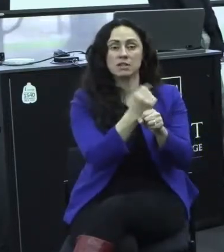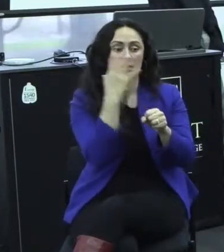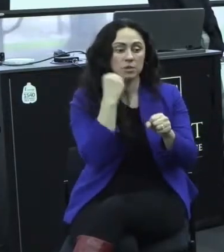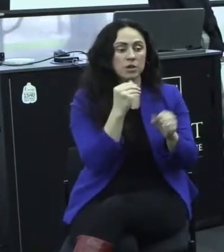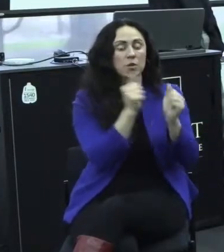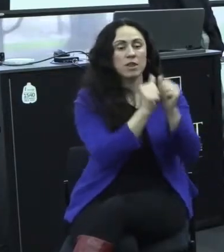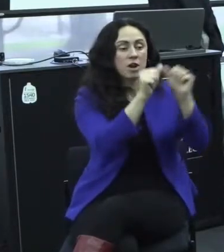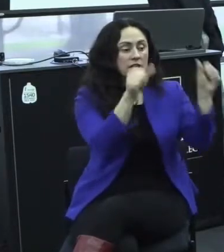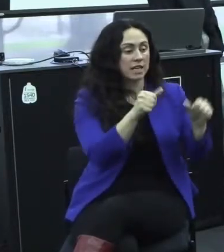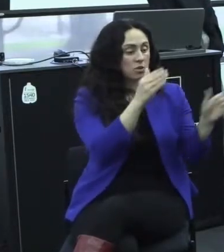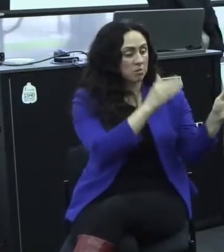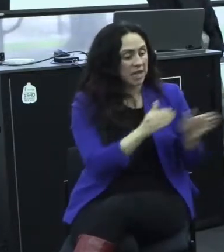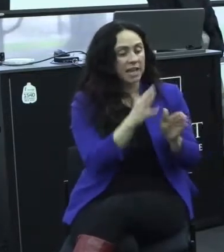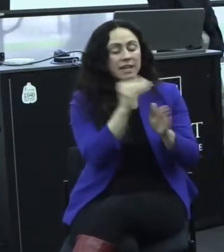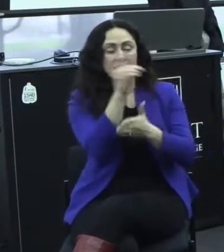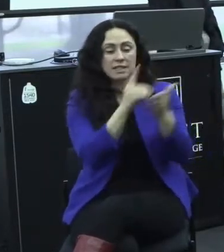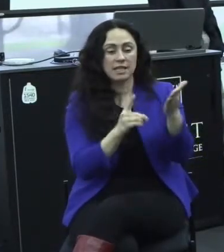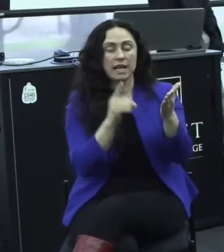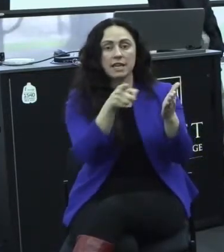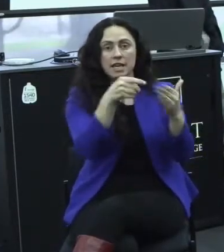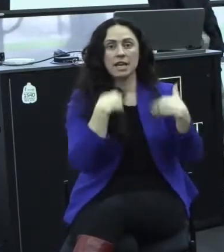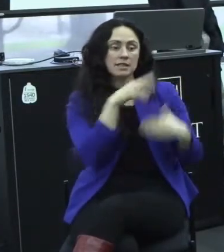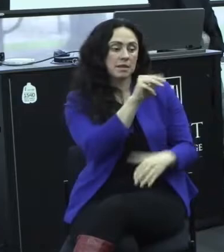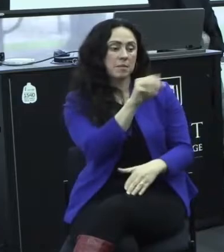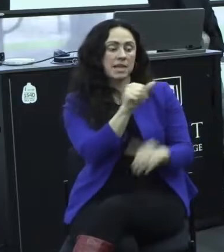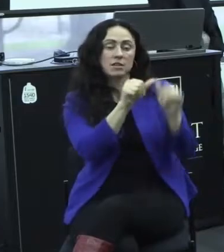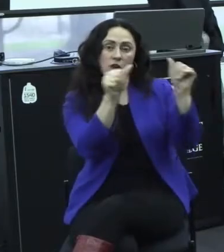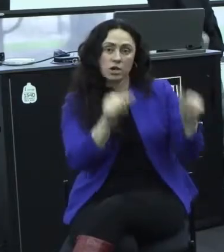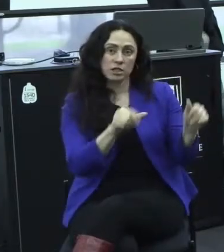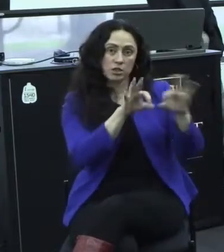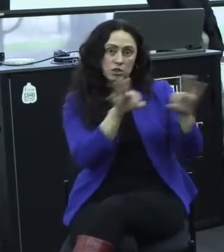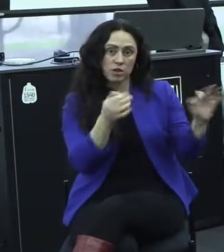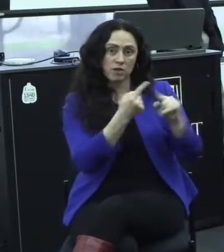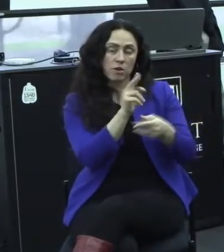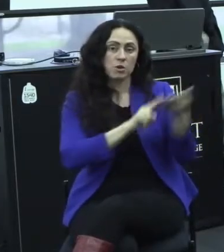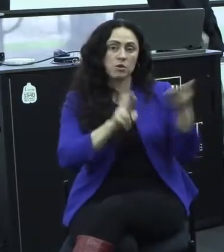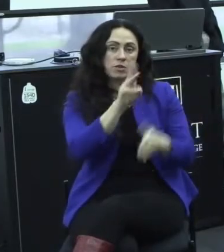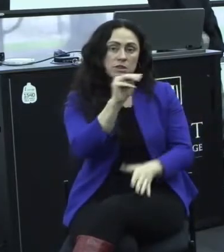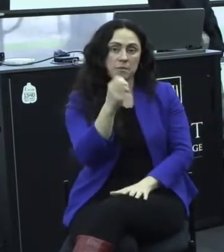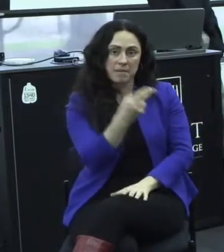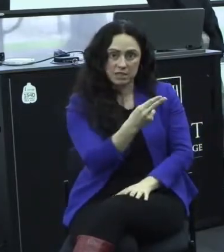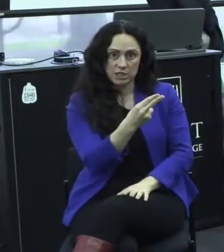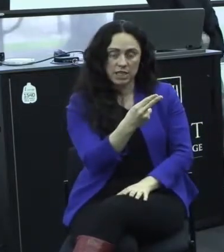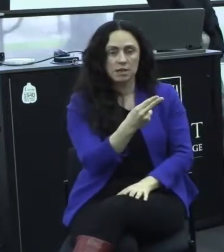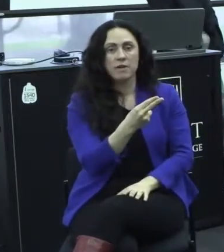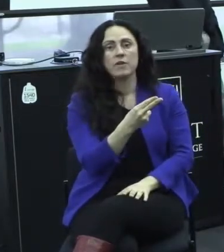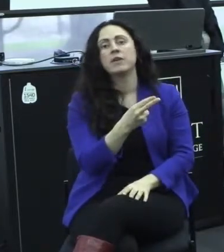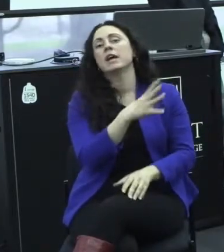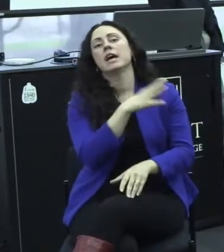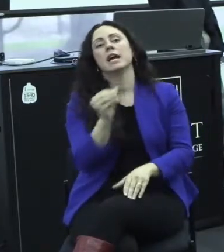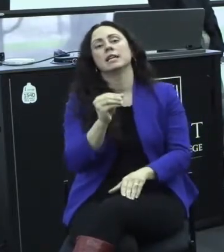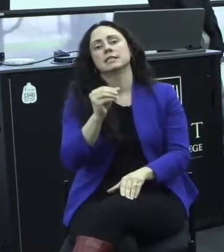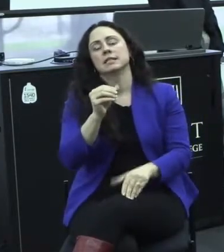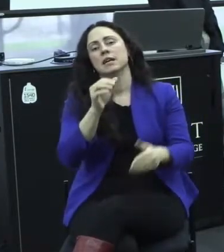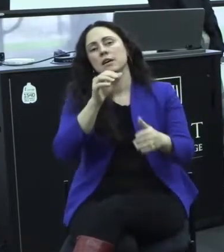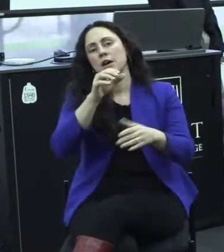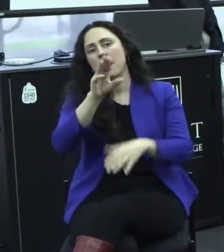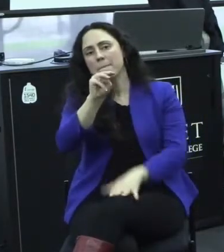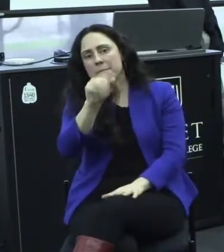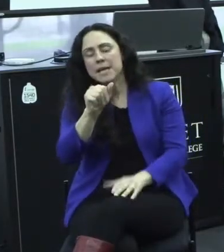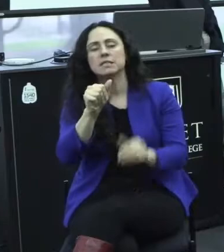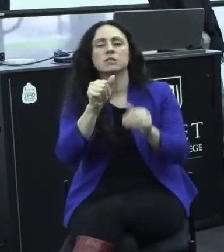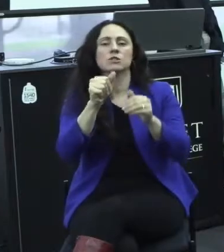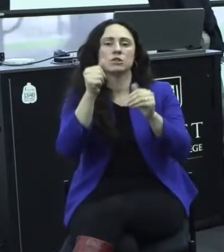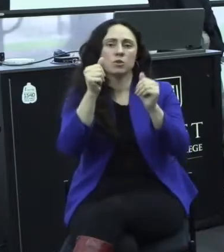and design. He holds a Master of Architecture degree from the University of Michigan and an undergraduate degree in architecture from